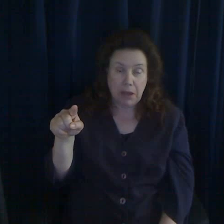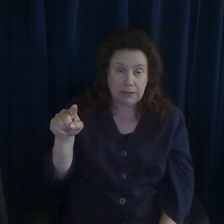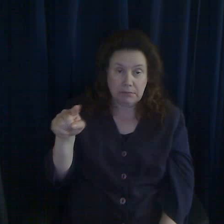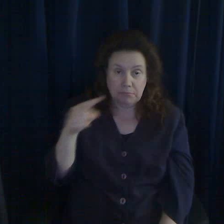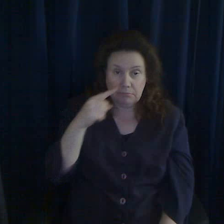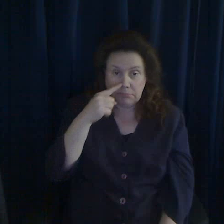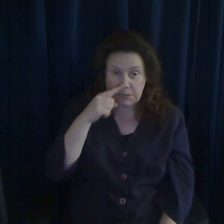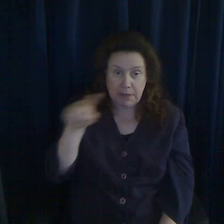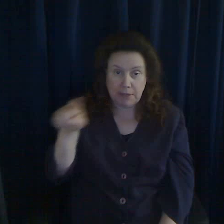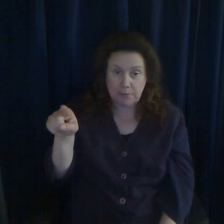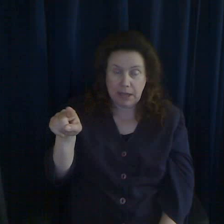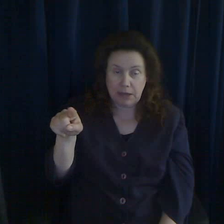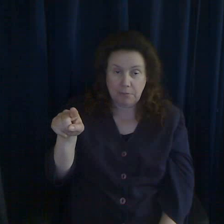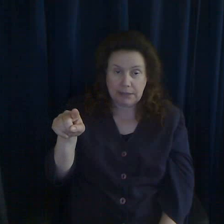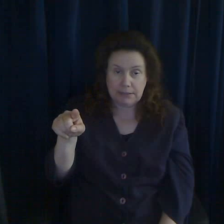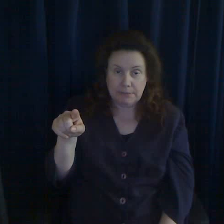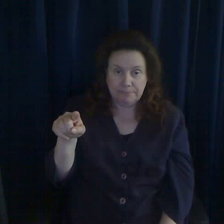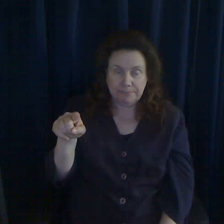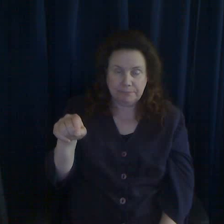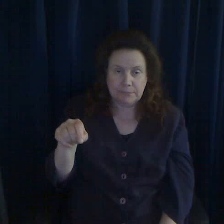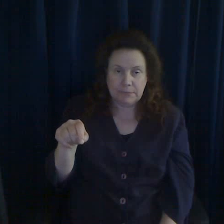mind. Doesn't bother me. I don't mind.